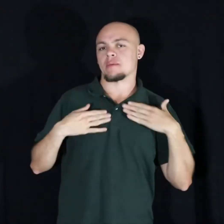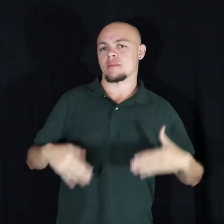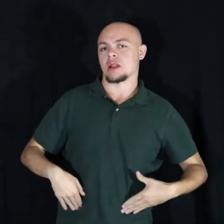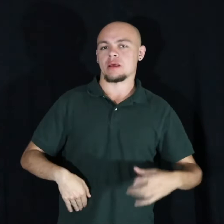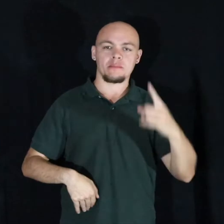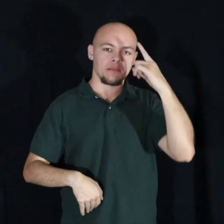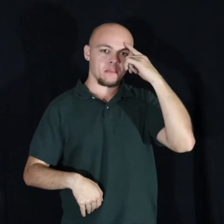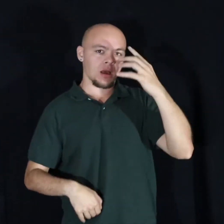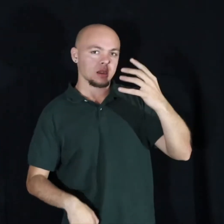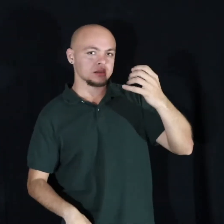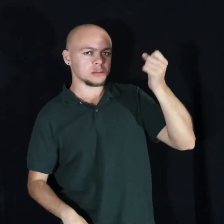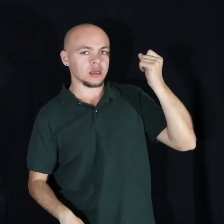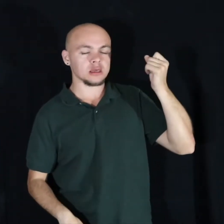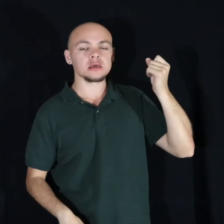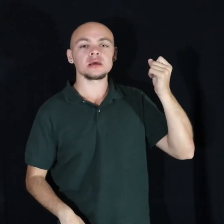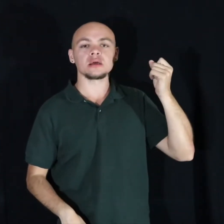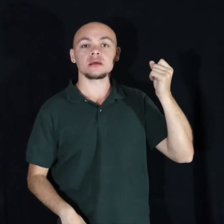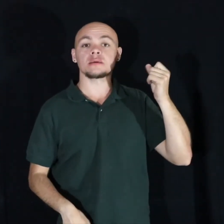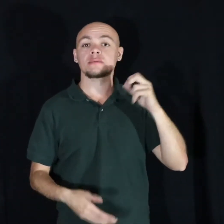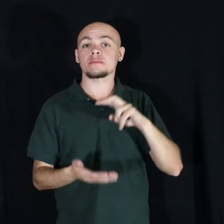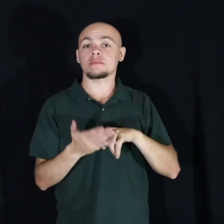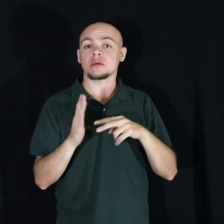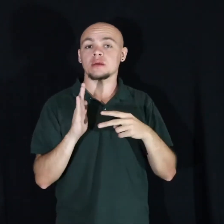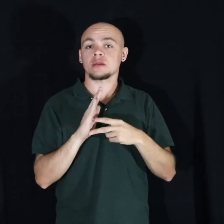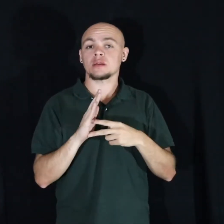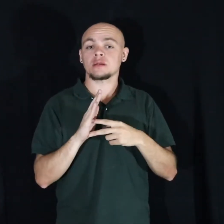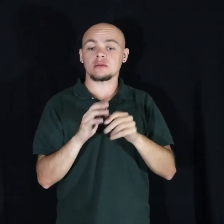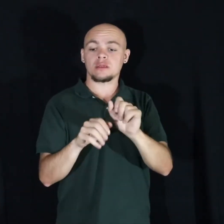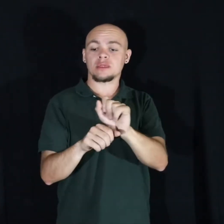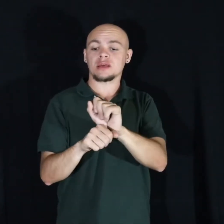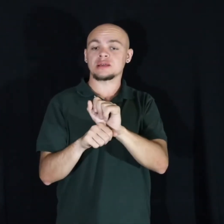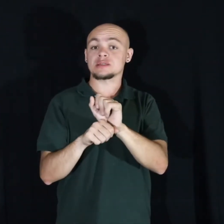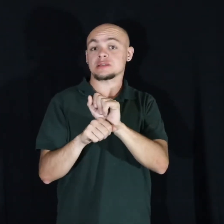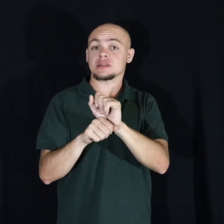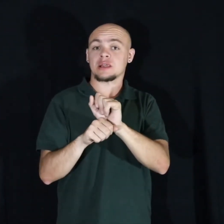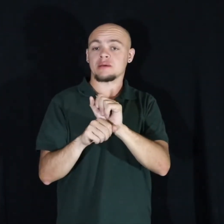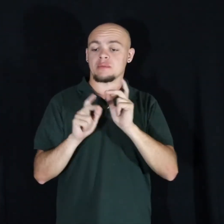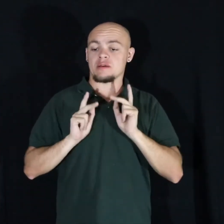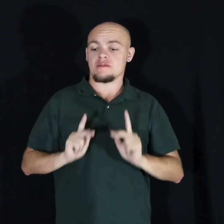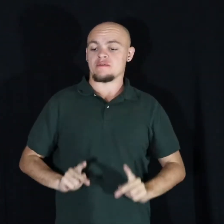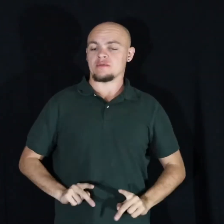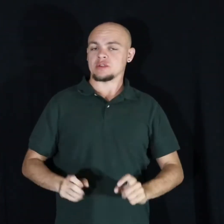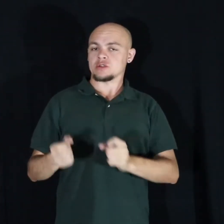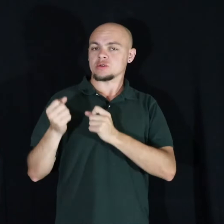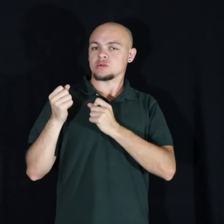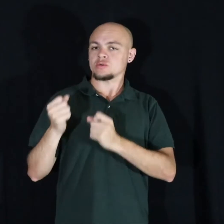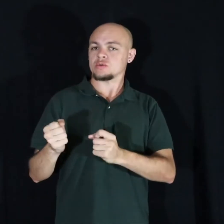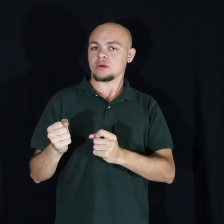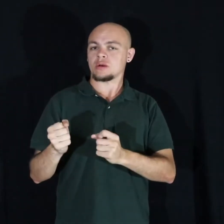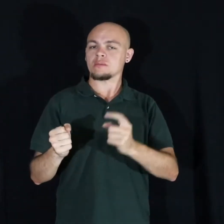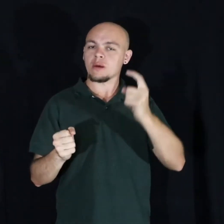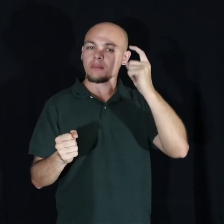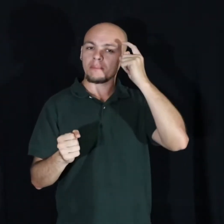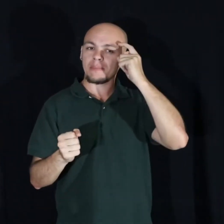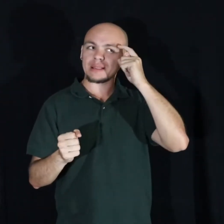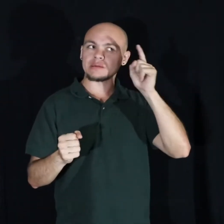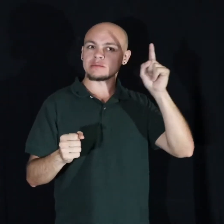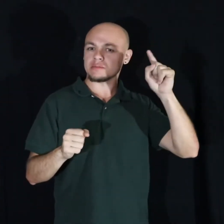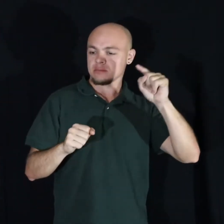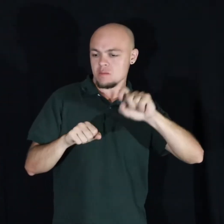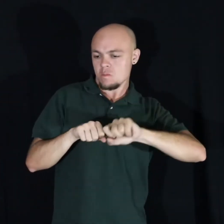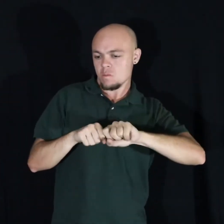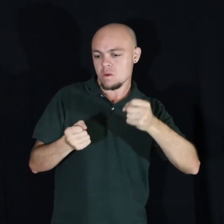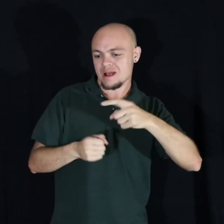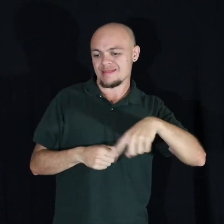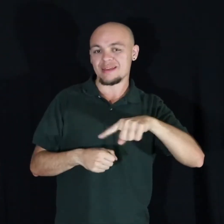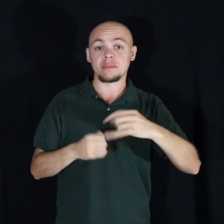mind. In other words, have the slaves be physically strong but mentally broken. Have the